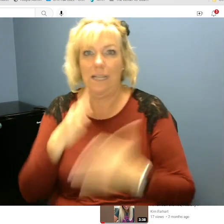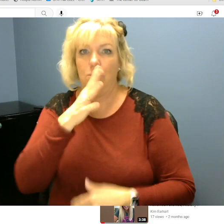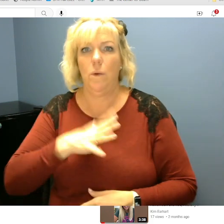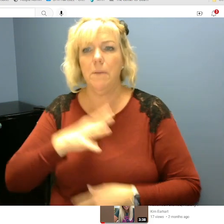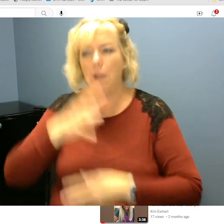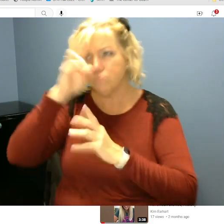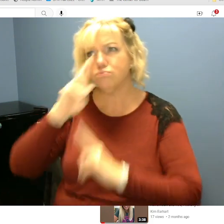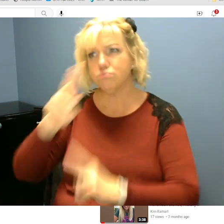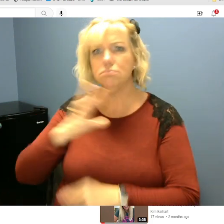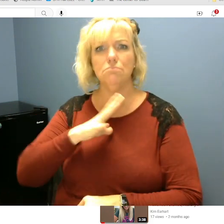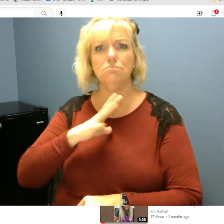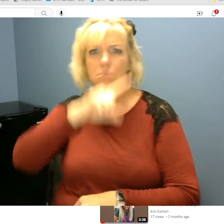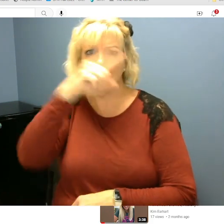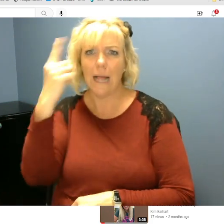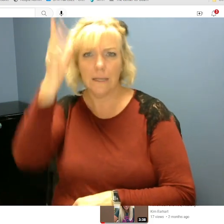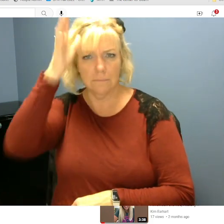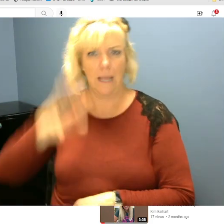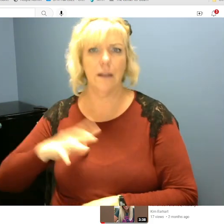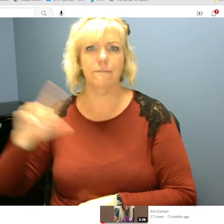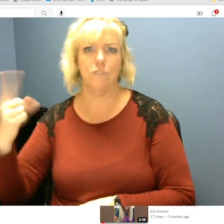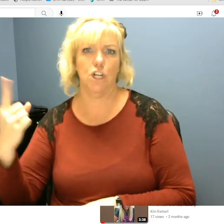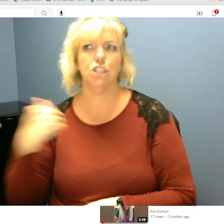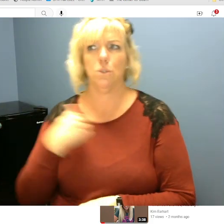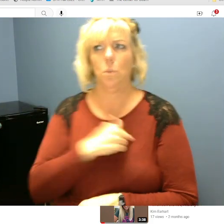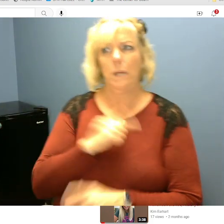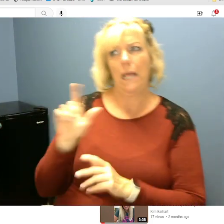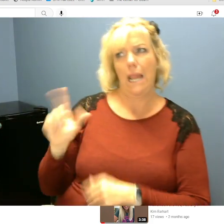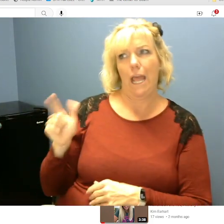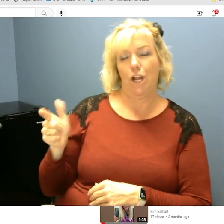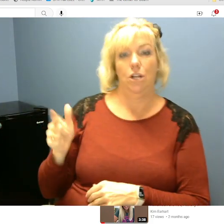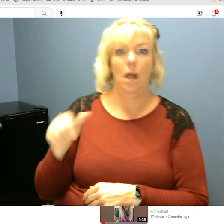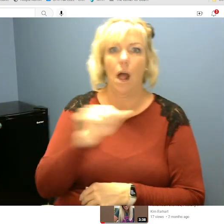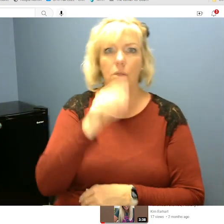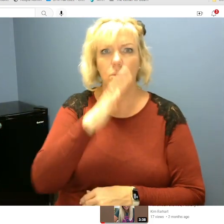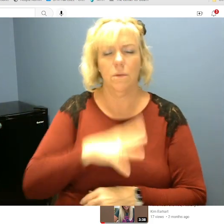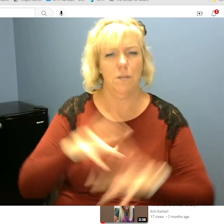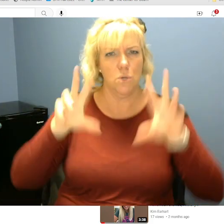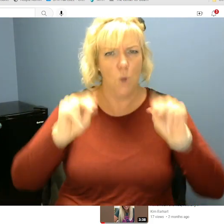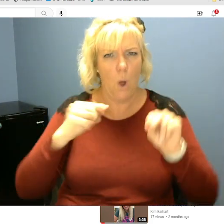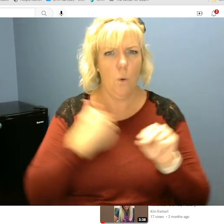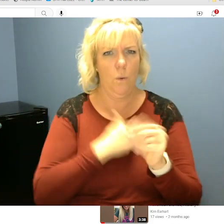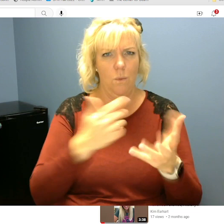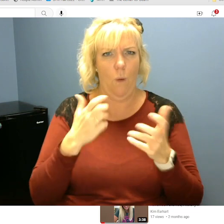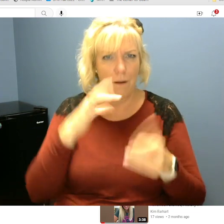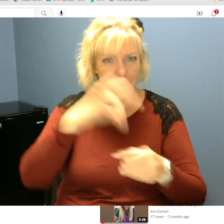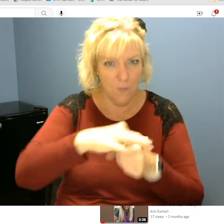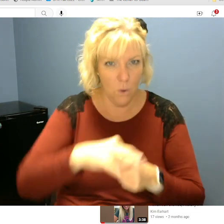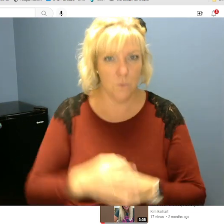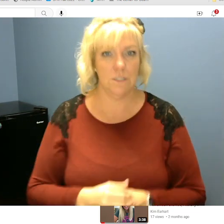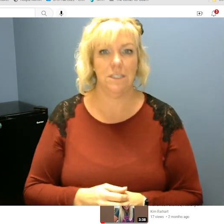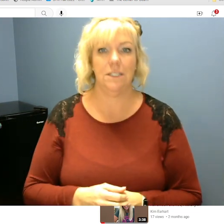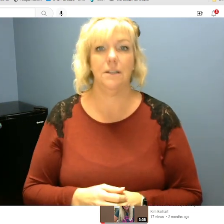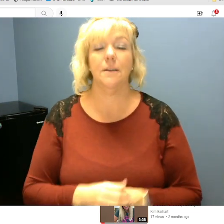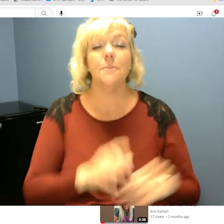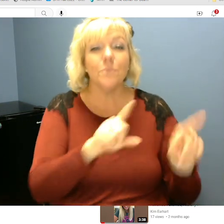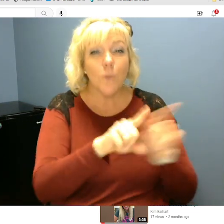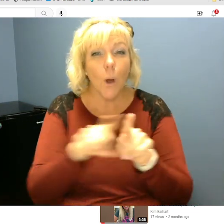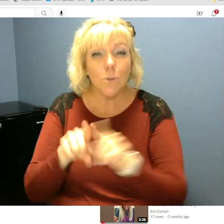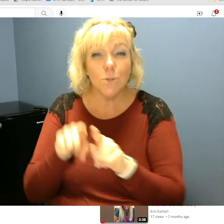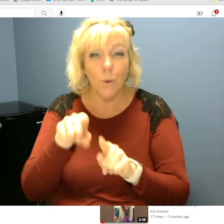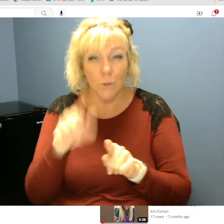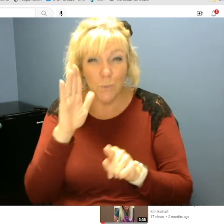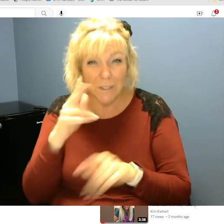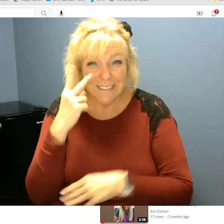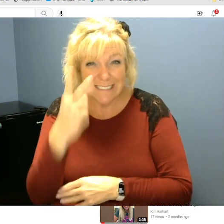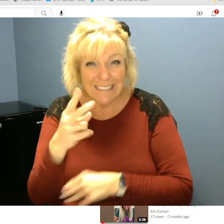it splits that movement. You've got a literacy test in your lecture module as an example of the